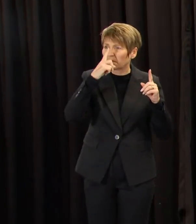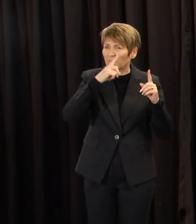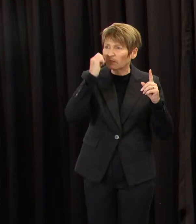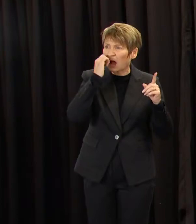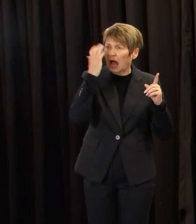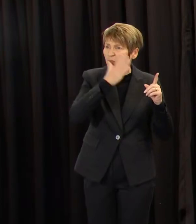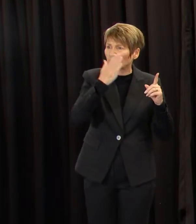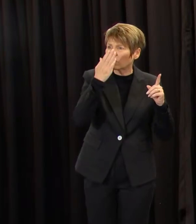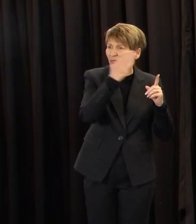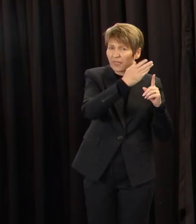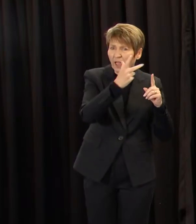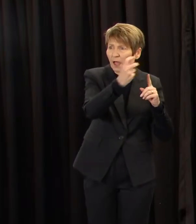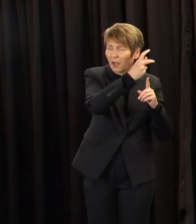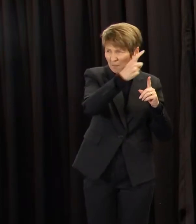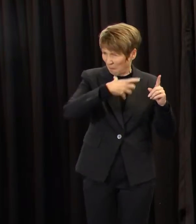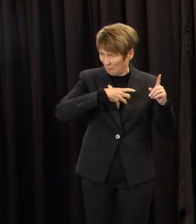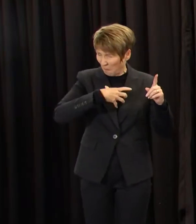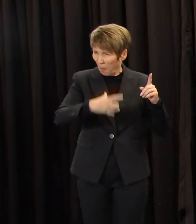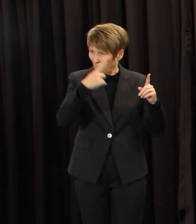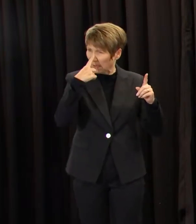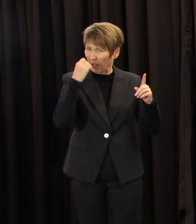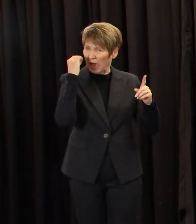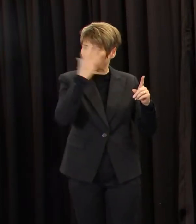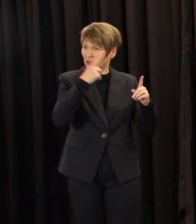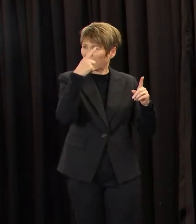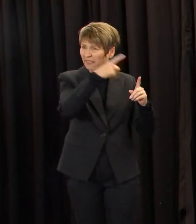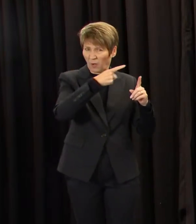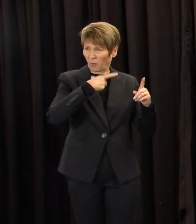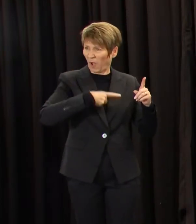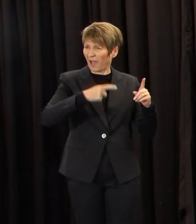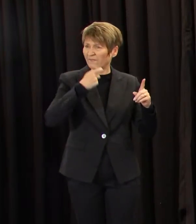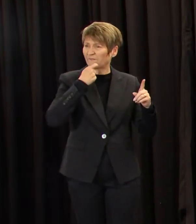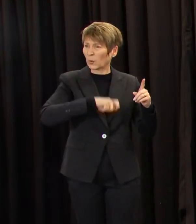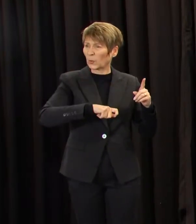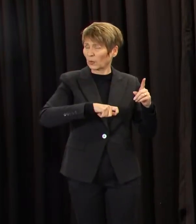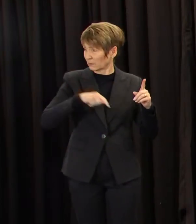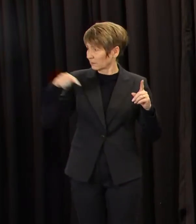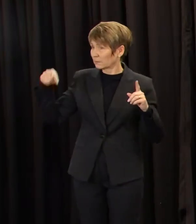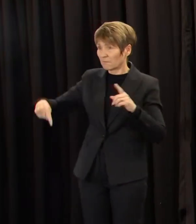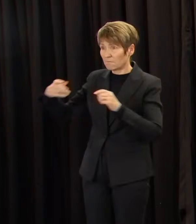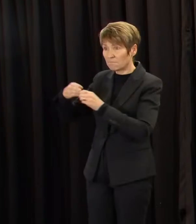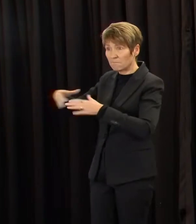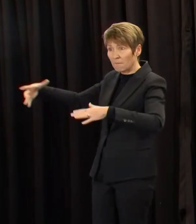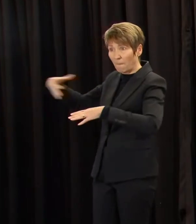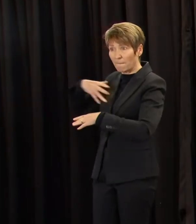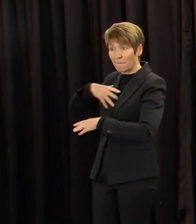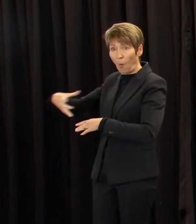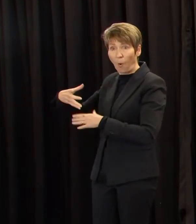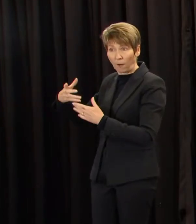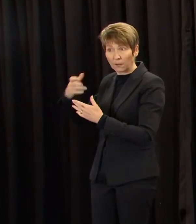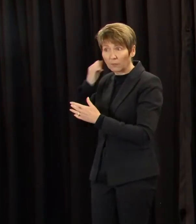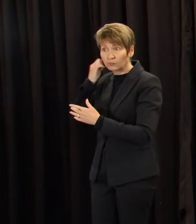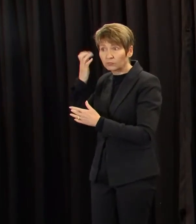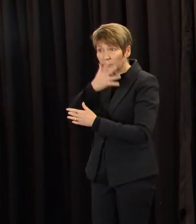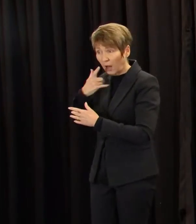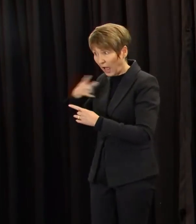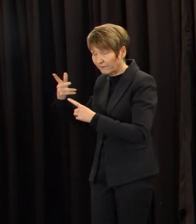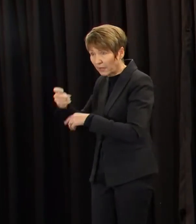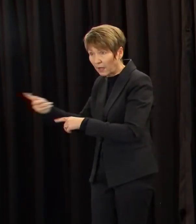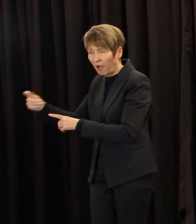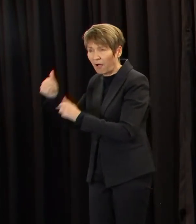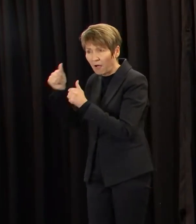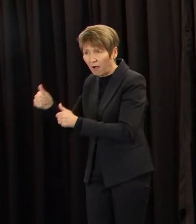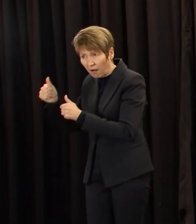remote communities there. Yeah, look, I think I'm not well placed to comment on other states, but I think what we can see here is we've seen a really strong partnership between the